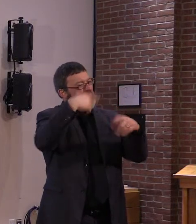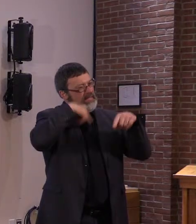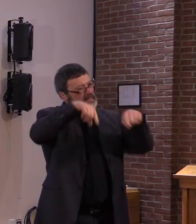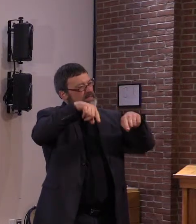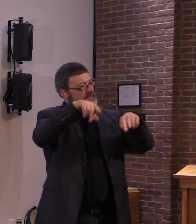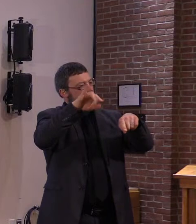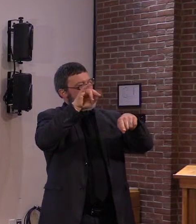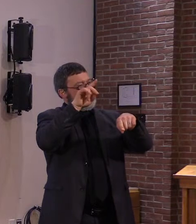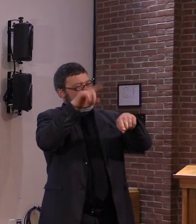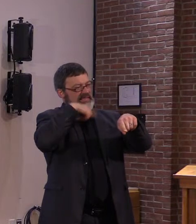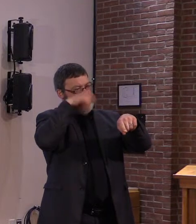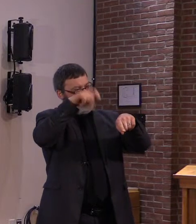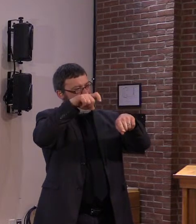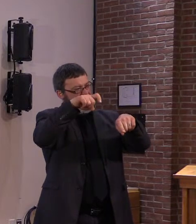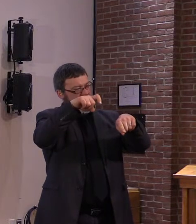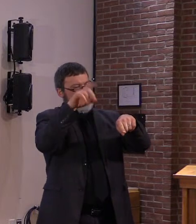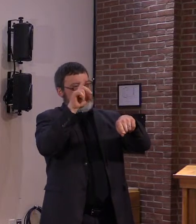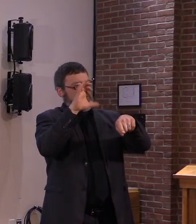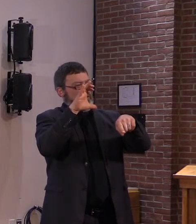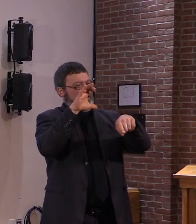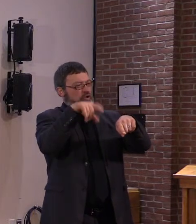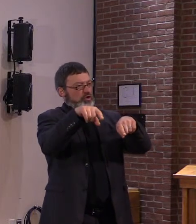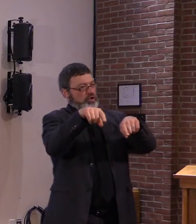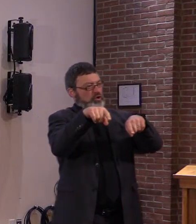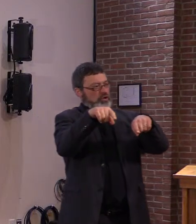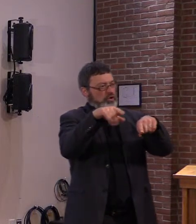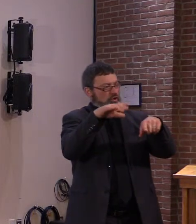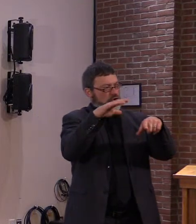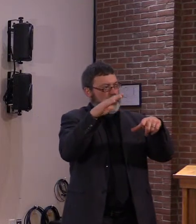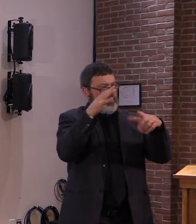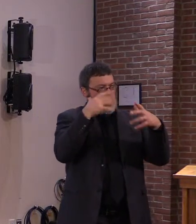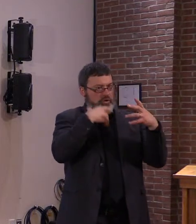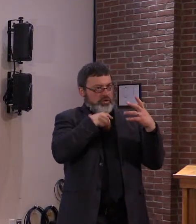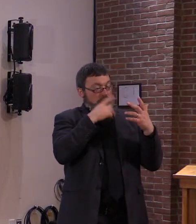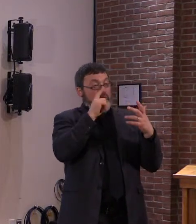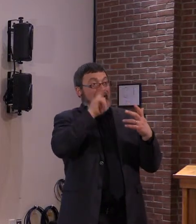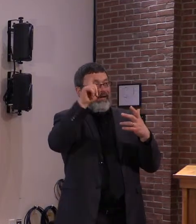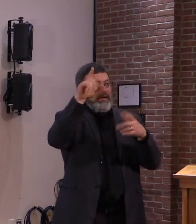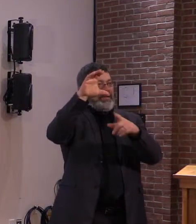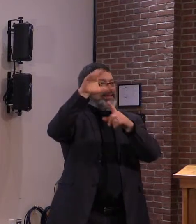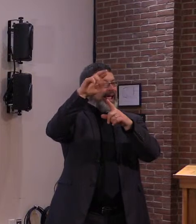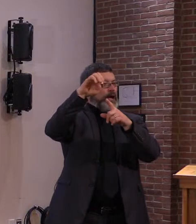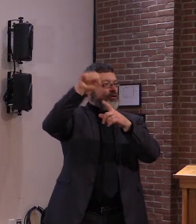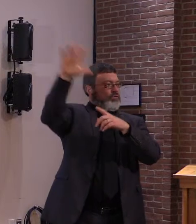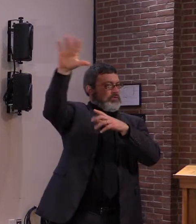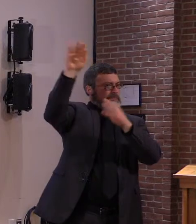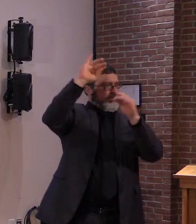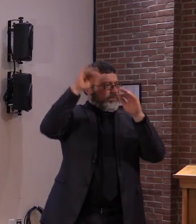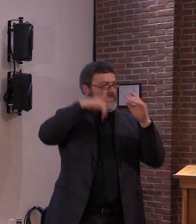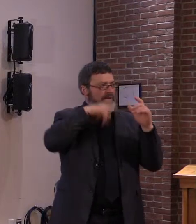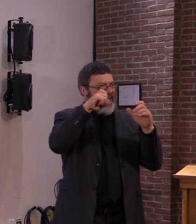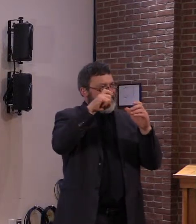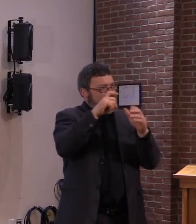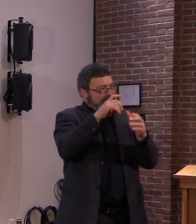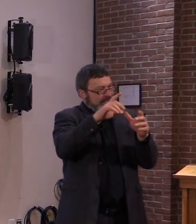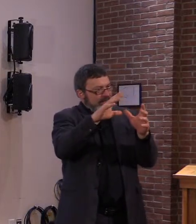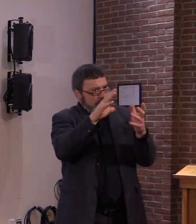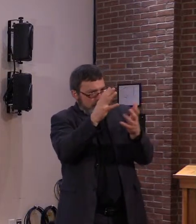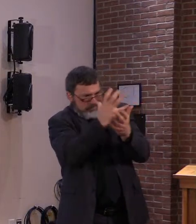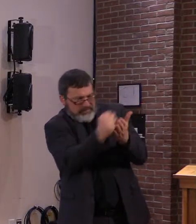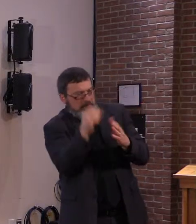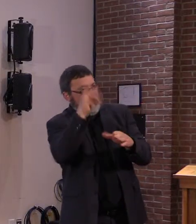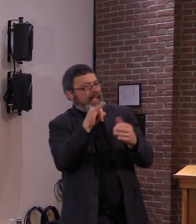additional guidance for them, and that ultimately culminated in the publishing of our guidance on Monday. But this balance districts are